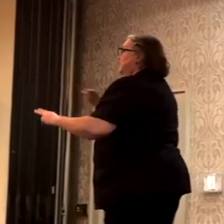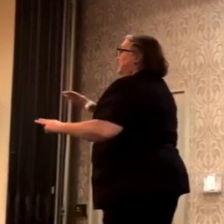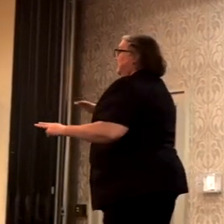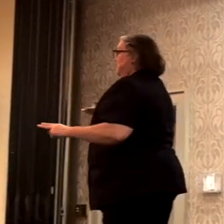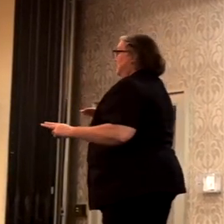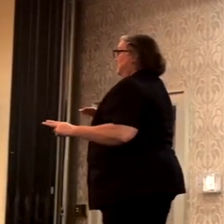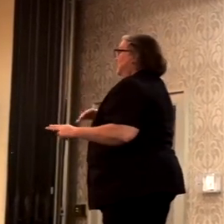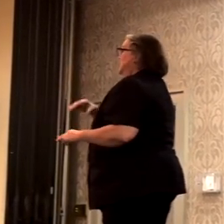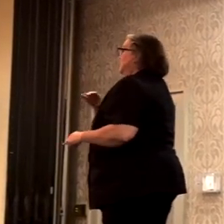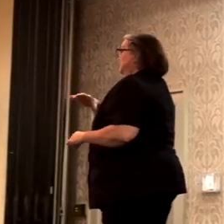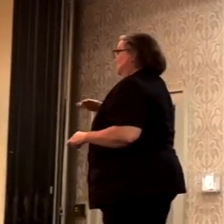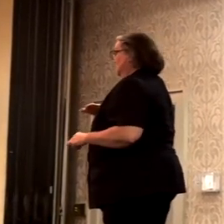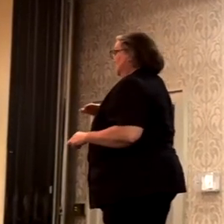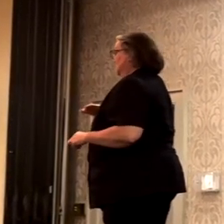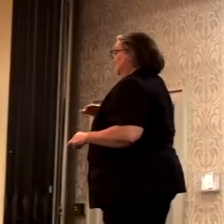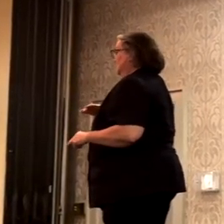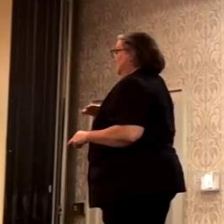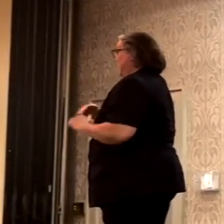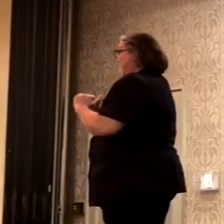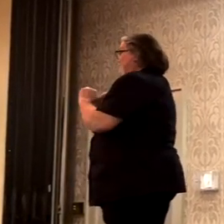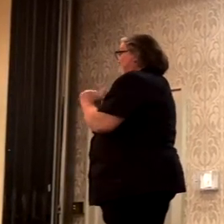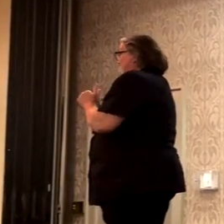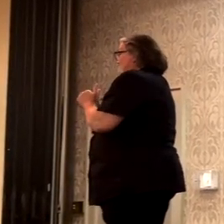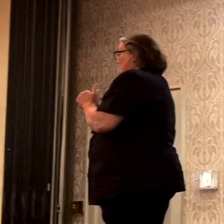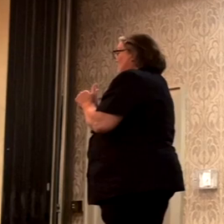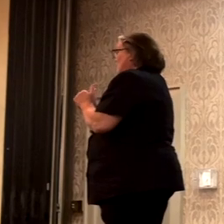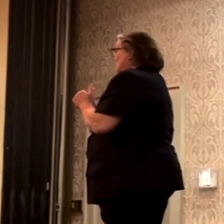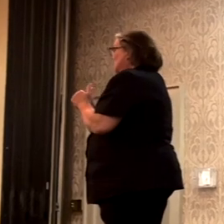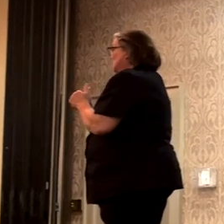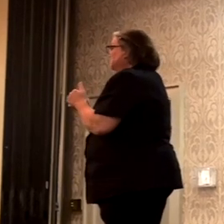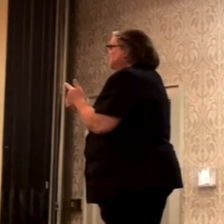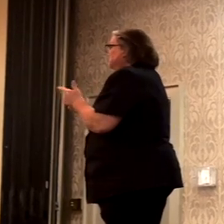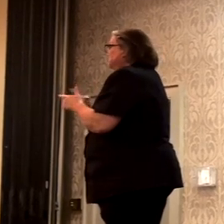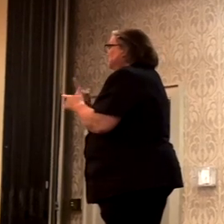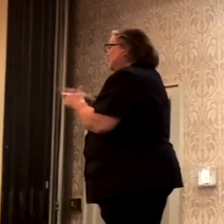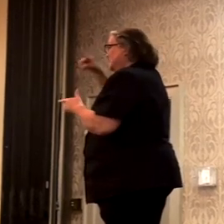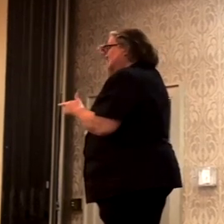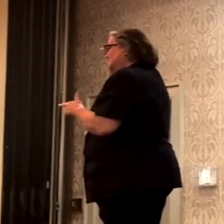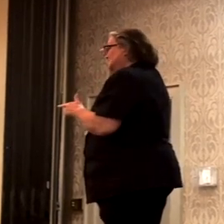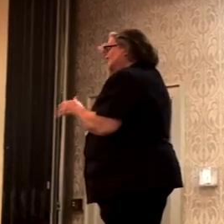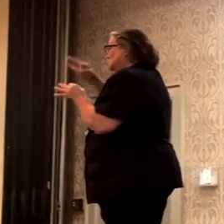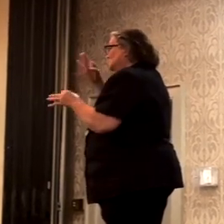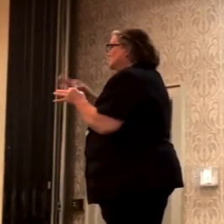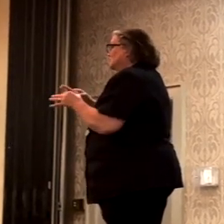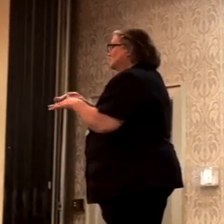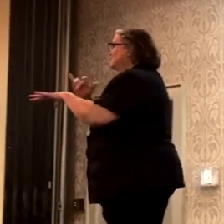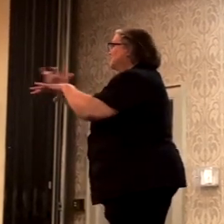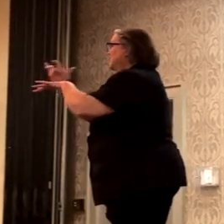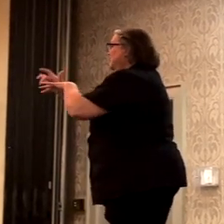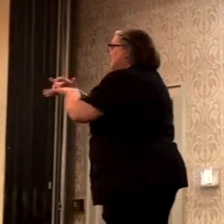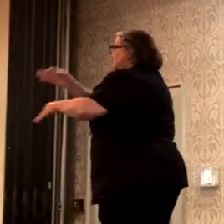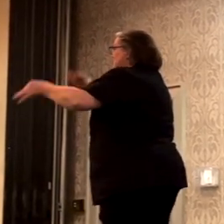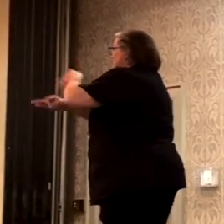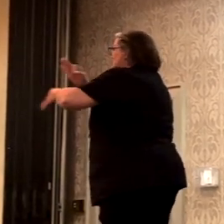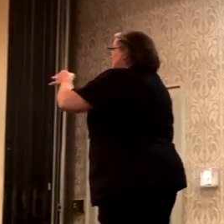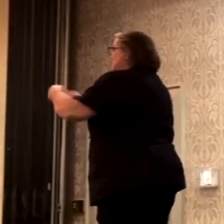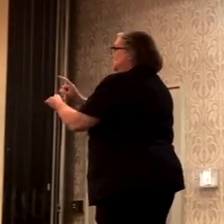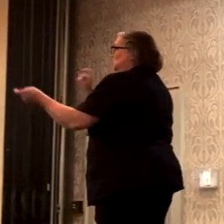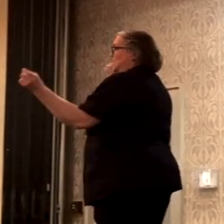commission. The manner in which judicial vacancies were filled was